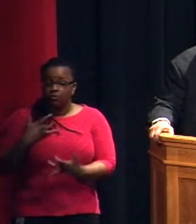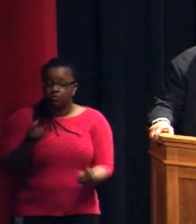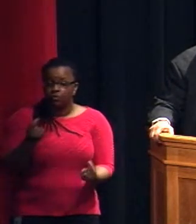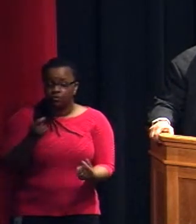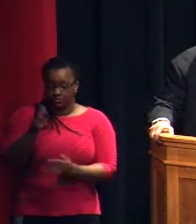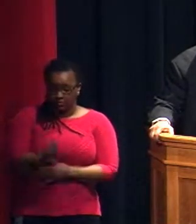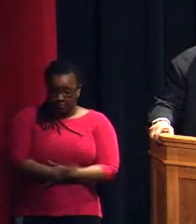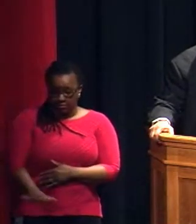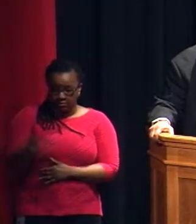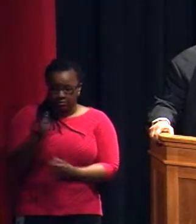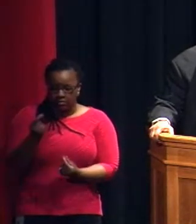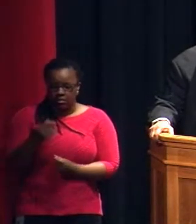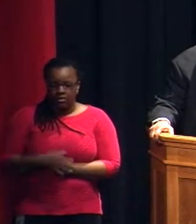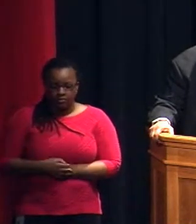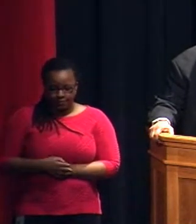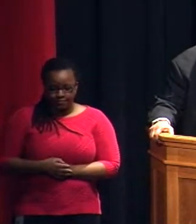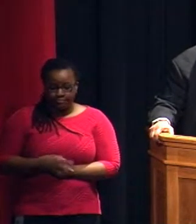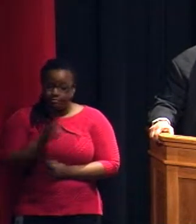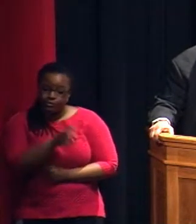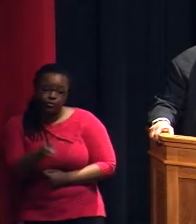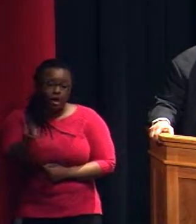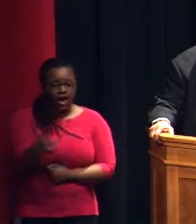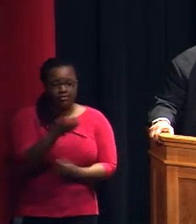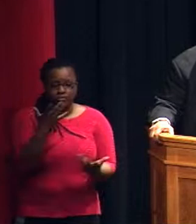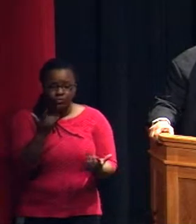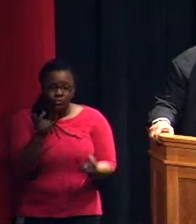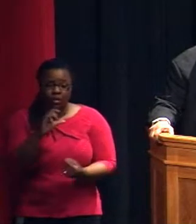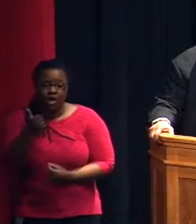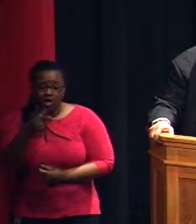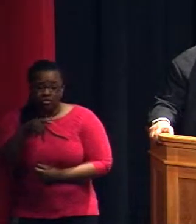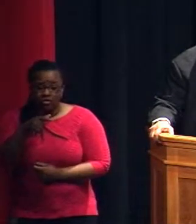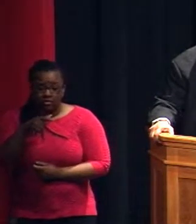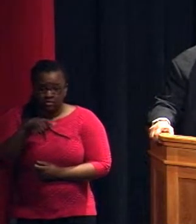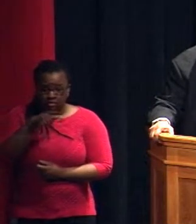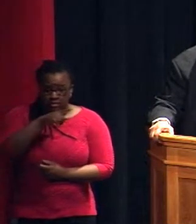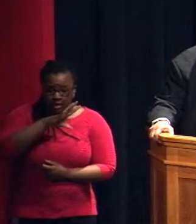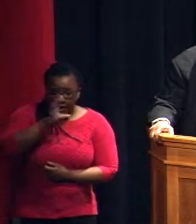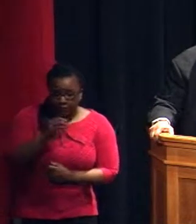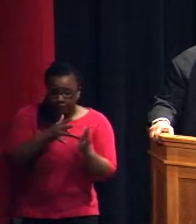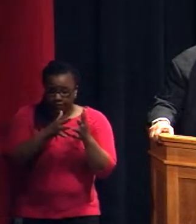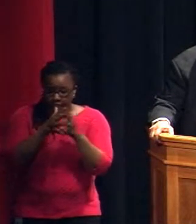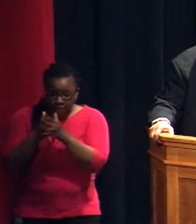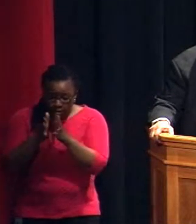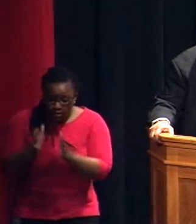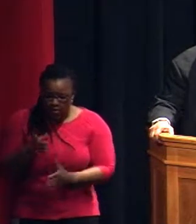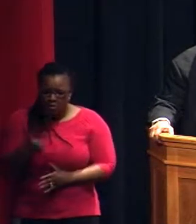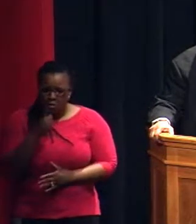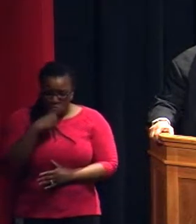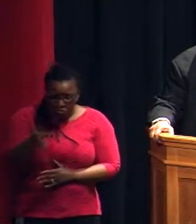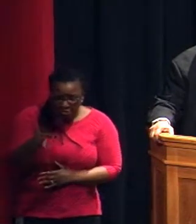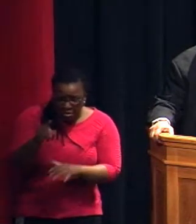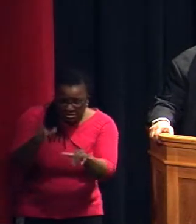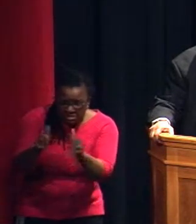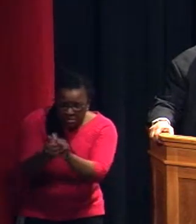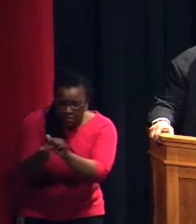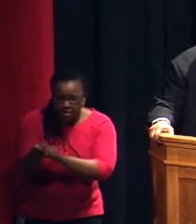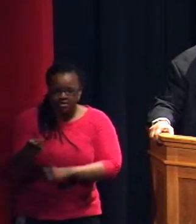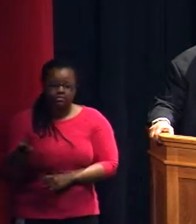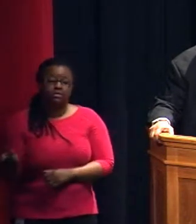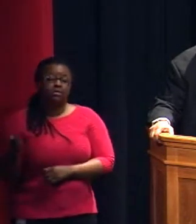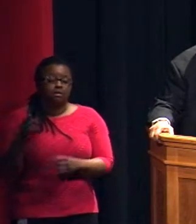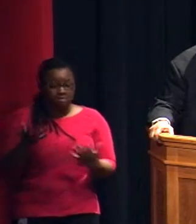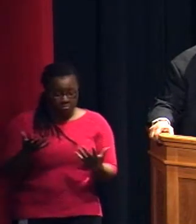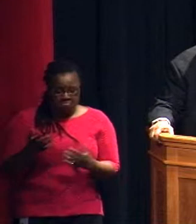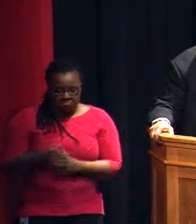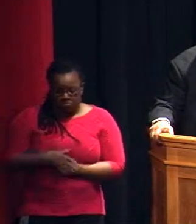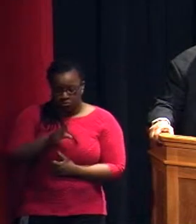we stayed in the homes of other African Americans. So Dr. King stayed in the home of Dr. George F.